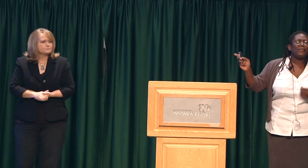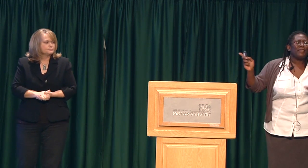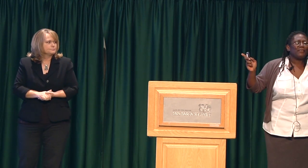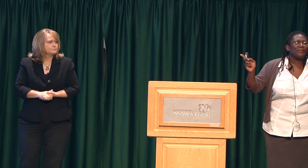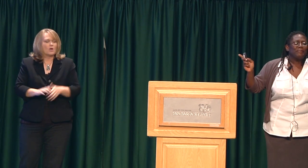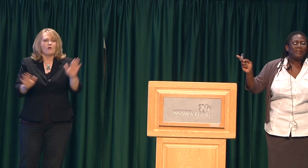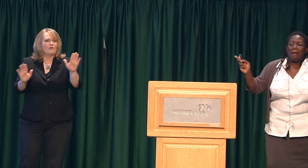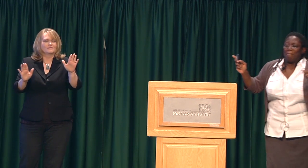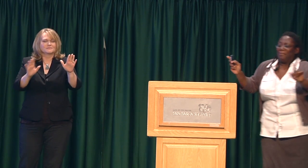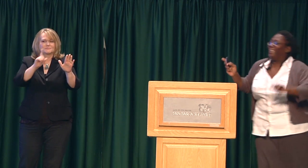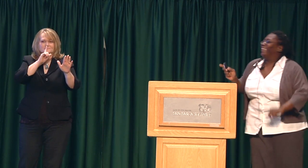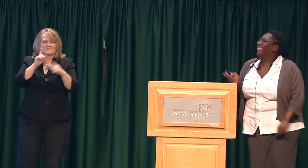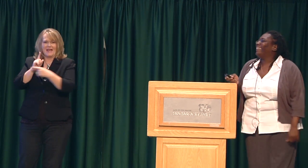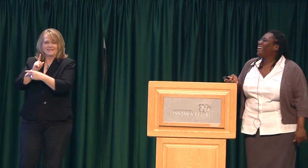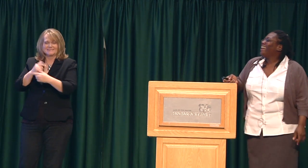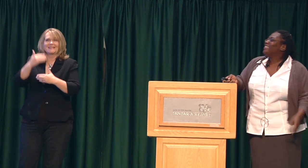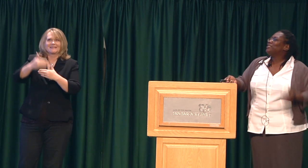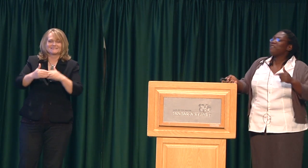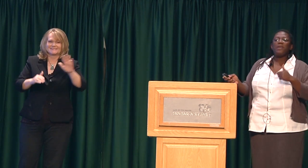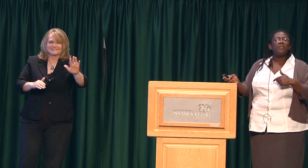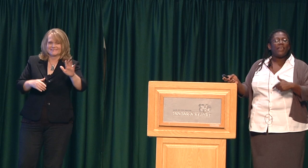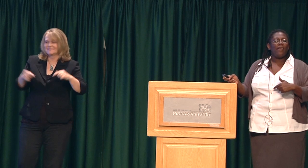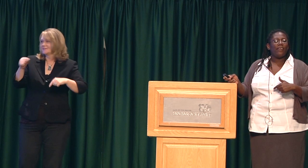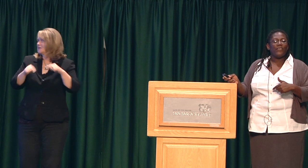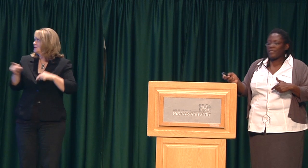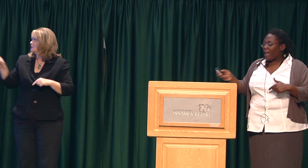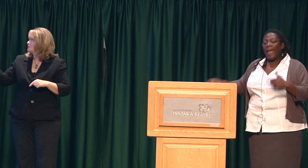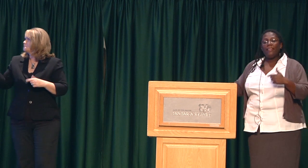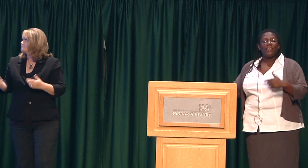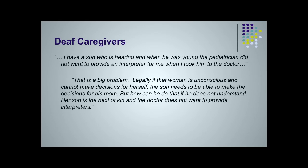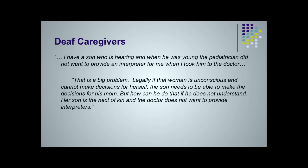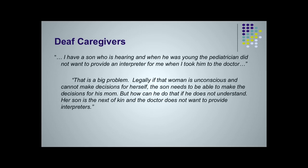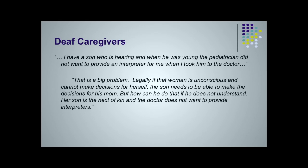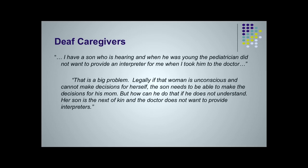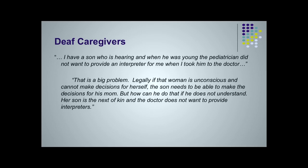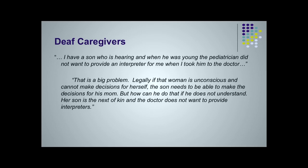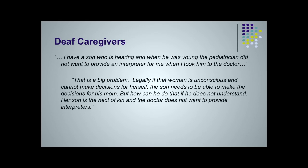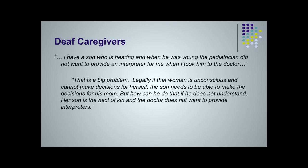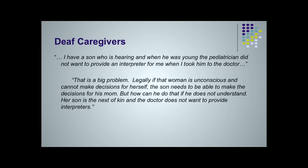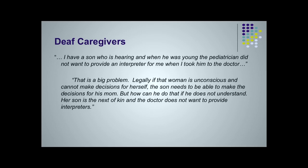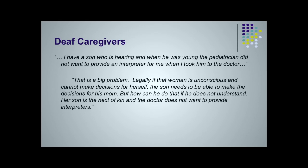I'm sorry, it's the next. So deaf people as caregivers. I didn't think